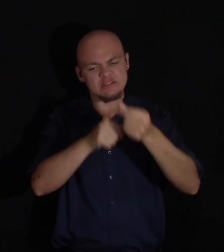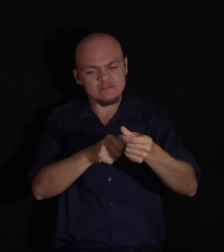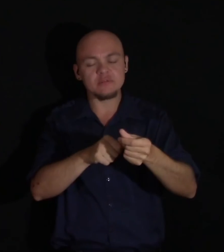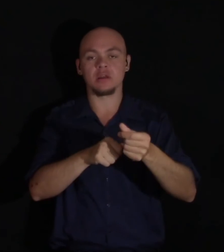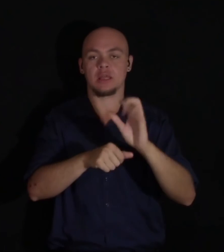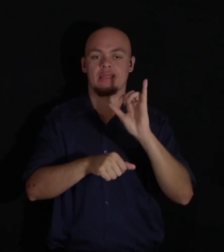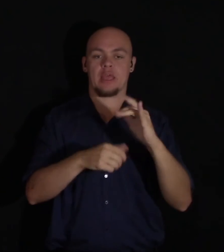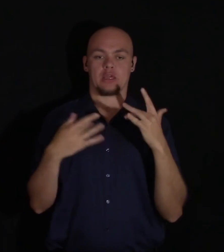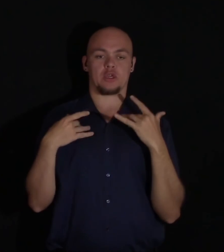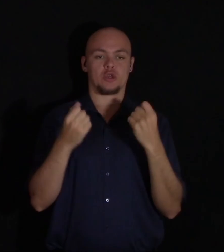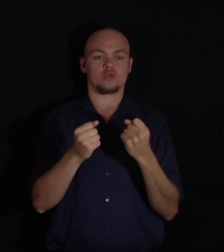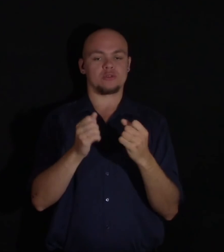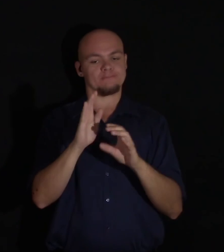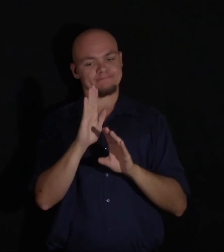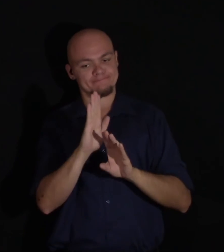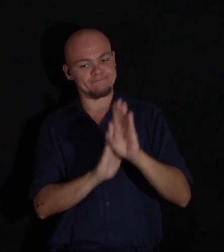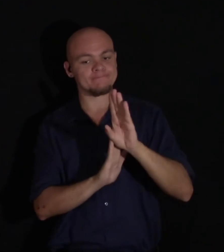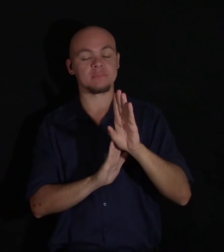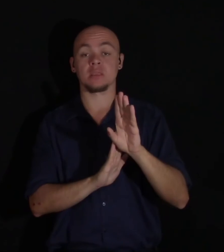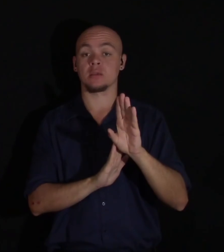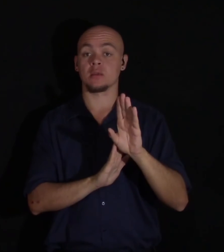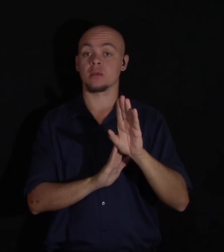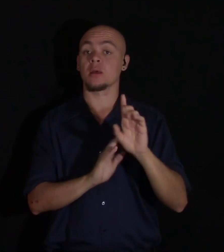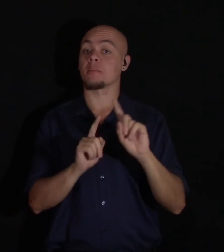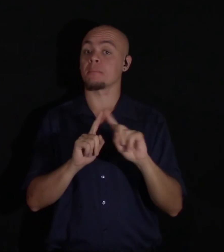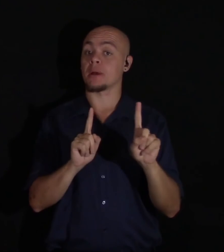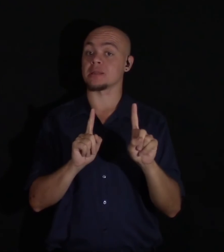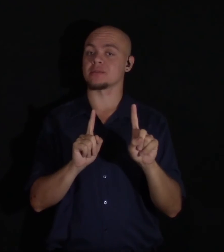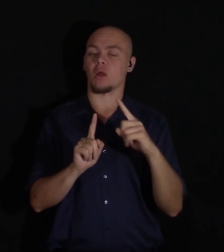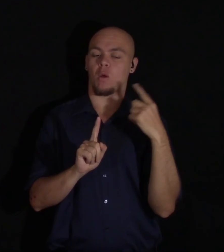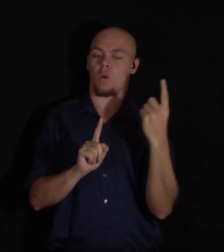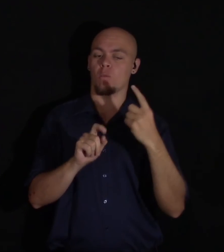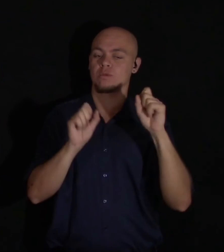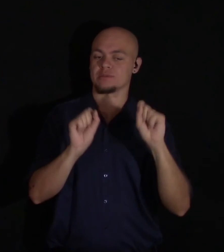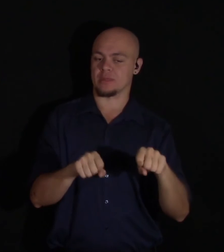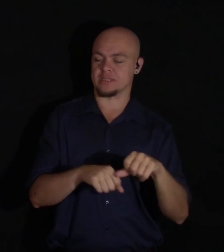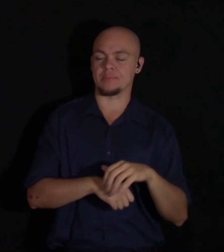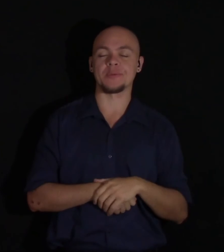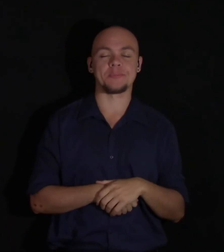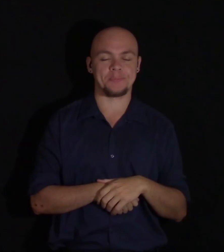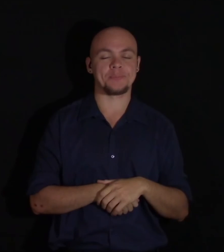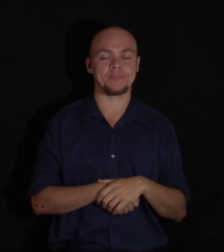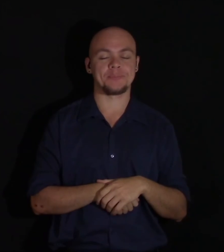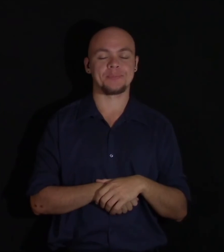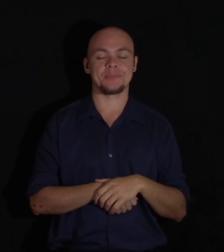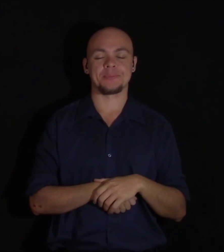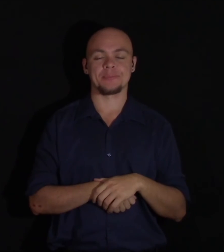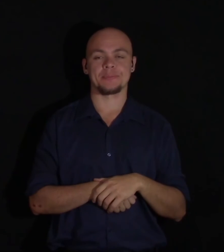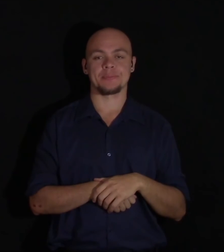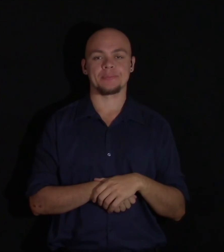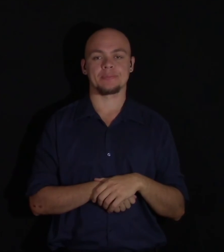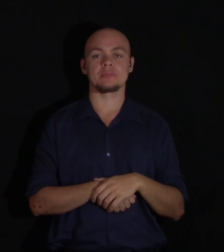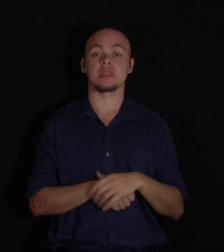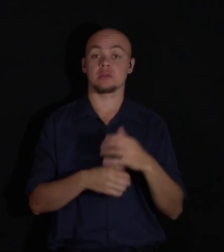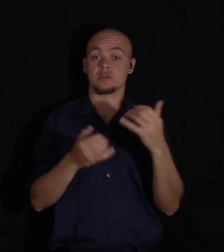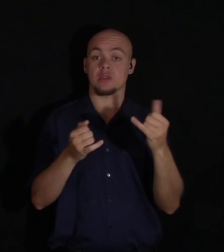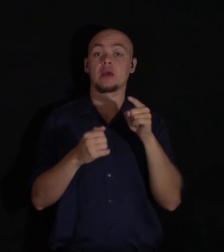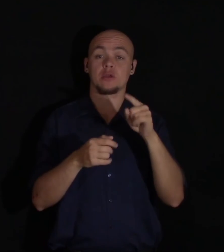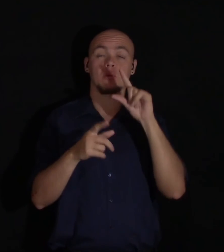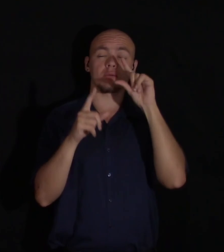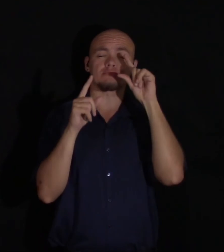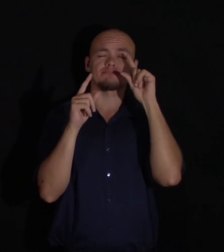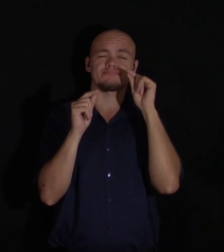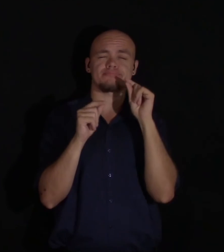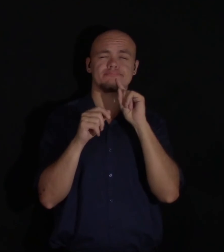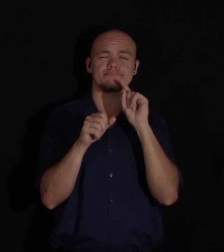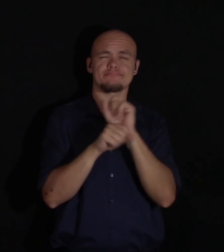that courage. But it is always possible. Now, I want you to close your eyes and do it for real